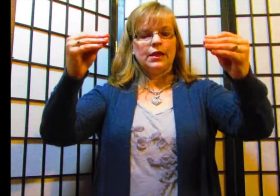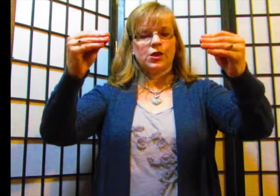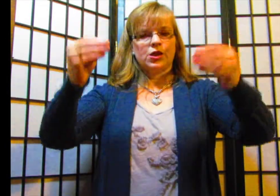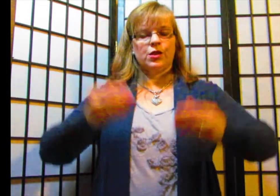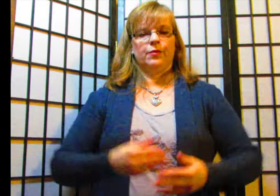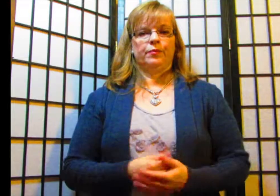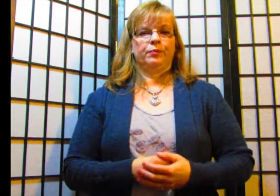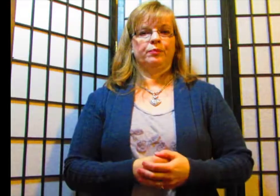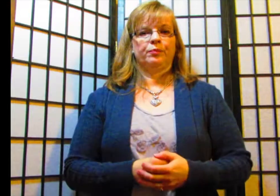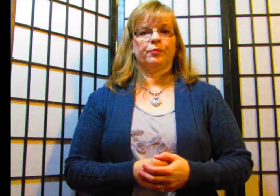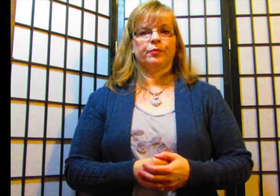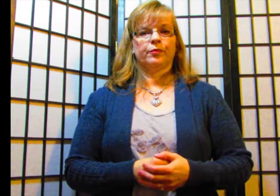Teach.